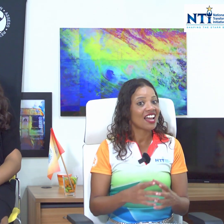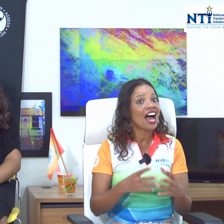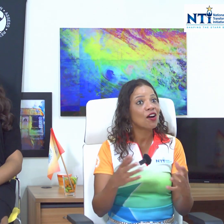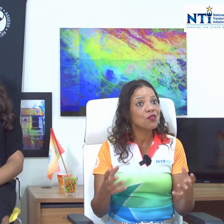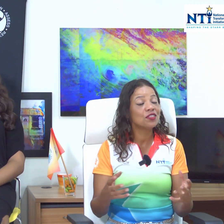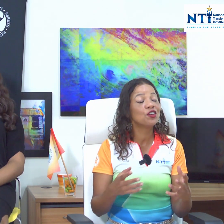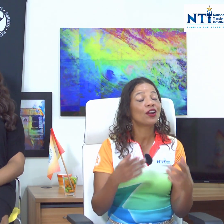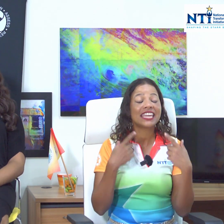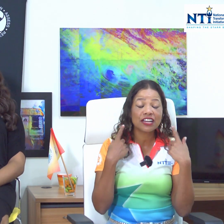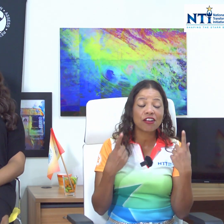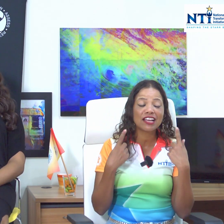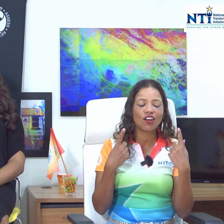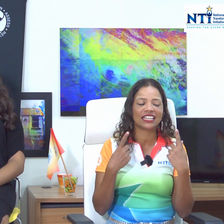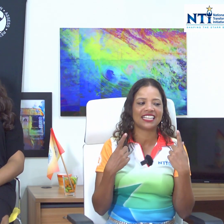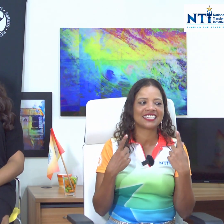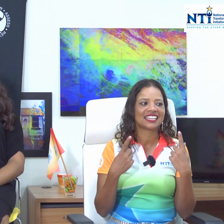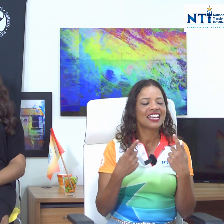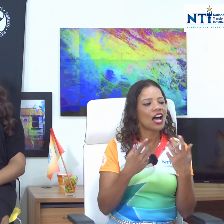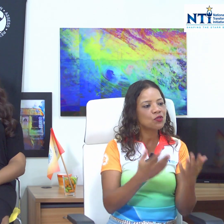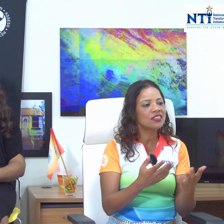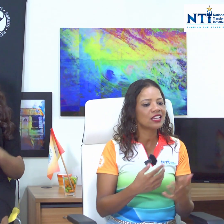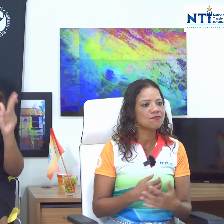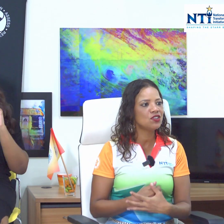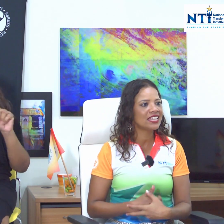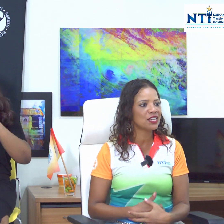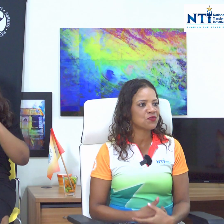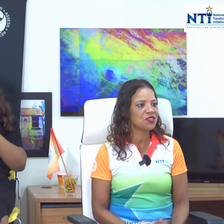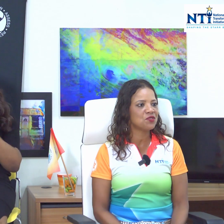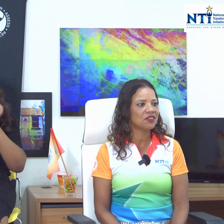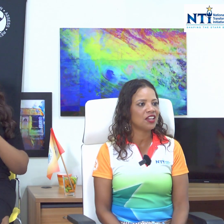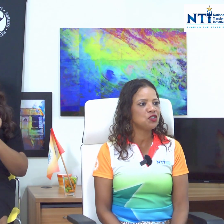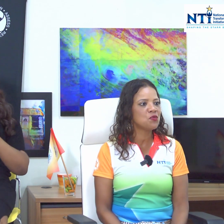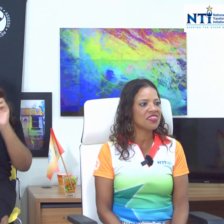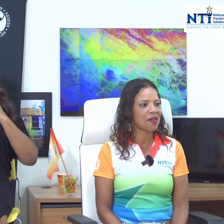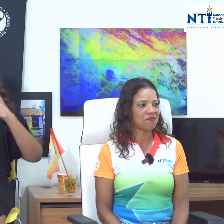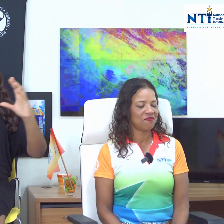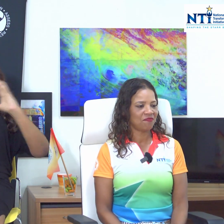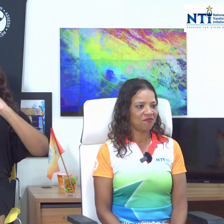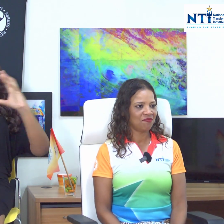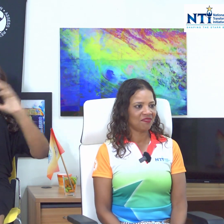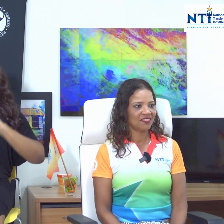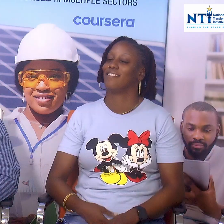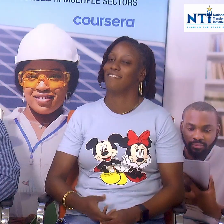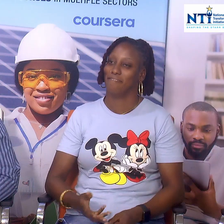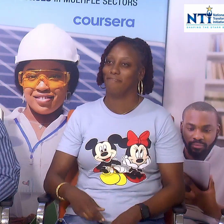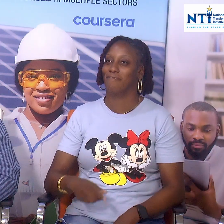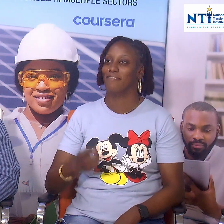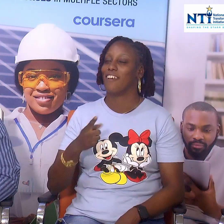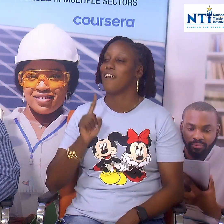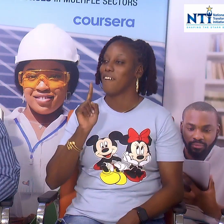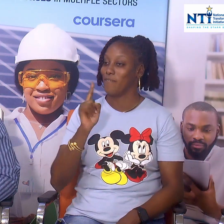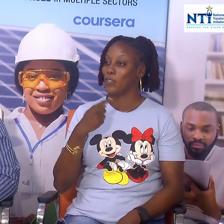colleagues, your hearing colleagues, how do they communicate with you and you with them?